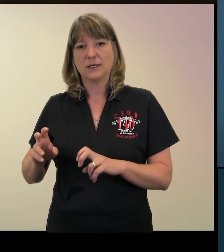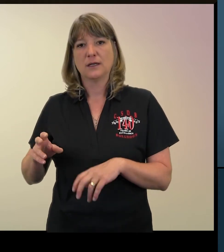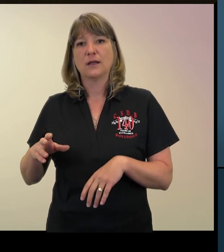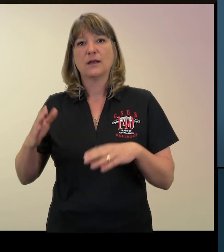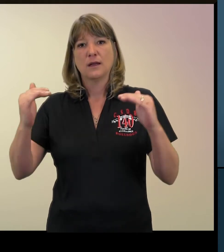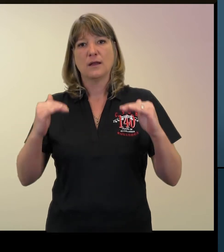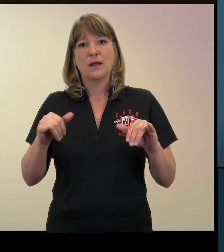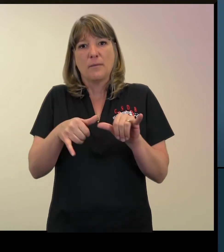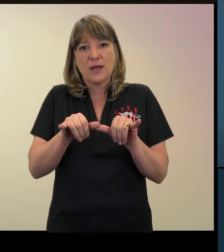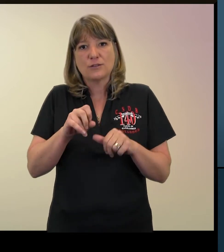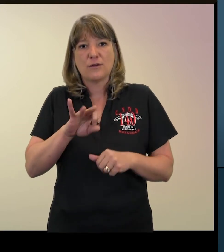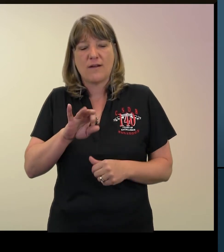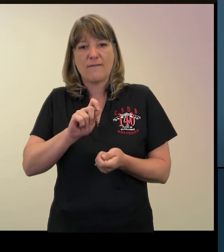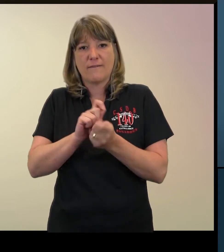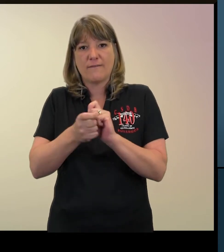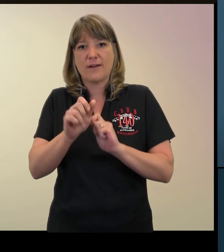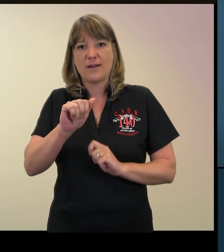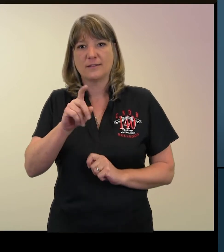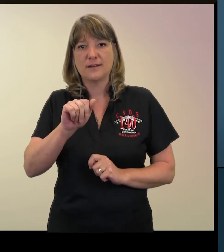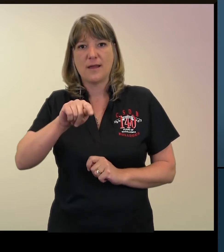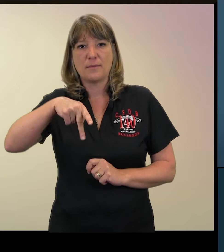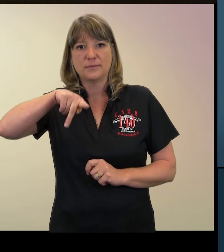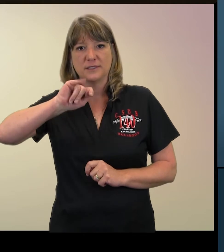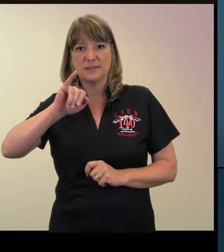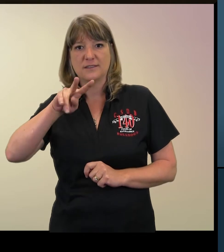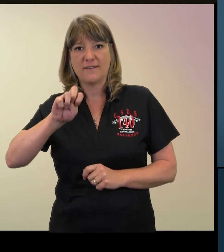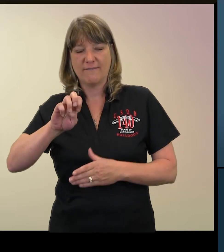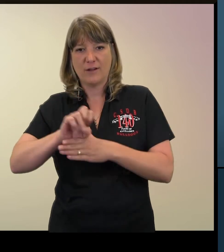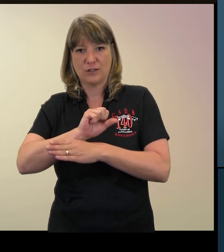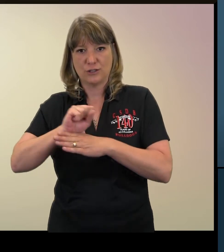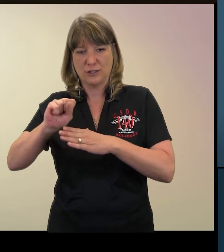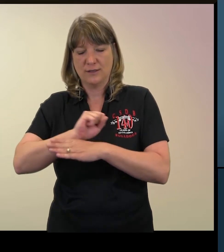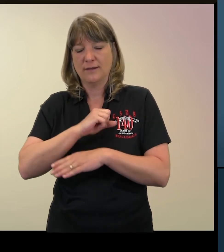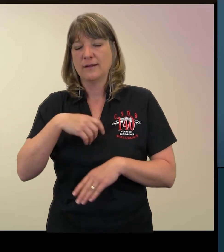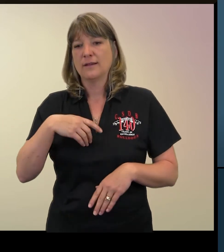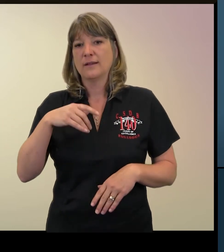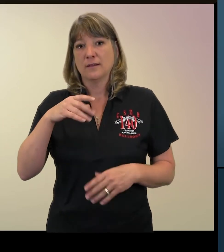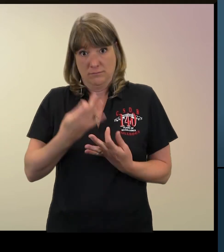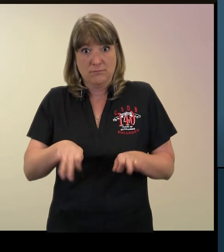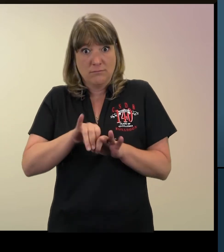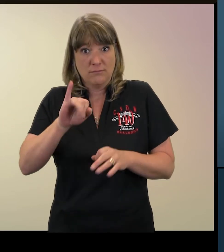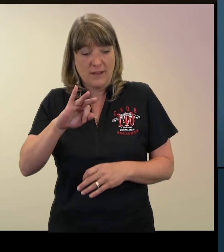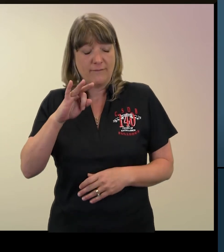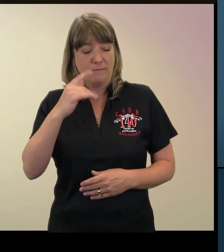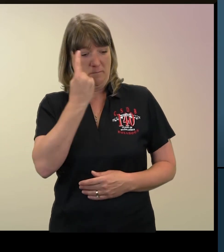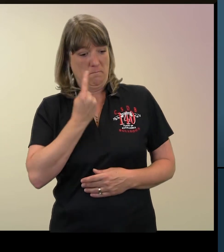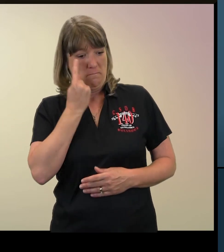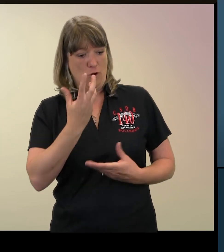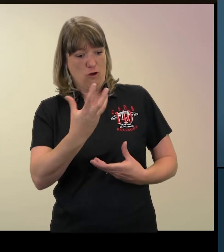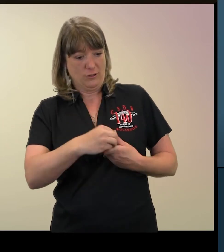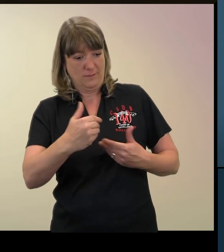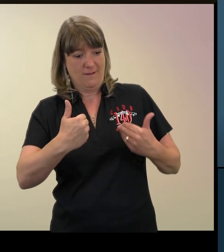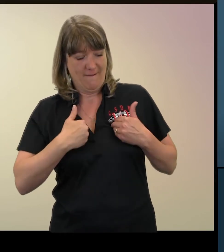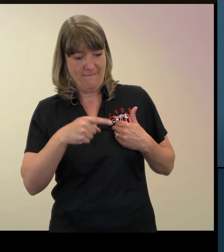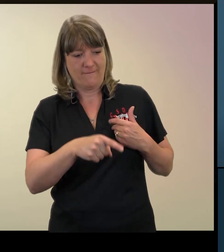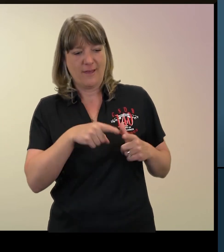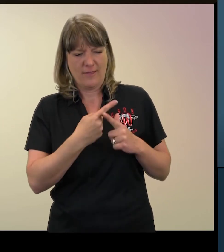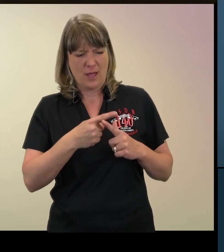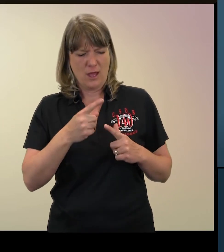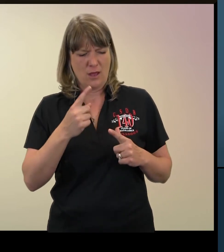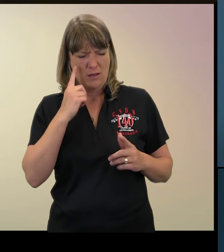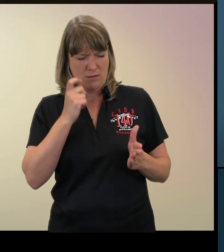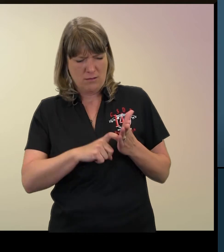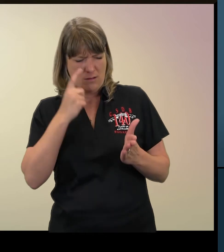assessment and a measure of adaptive functioning because it's important for us when we're considering whether a child has autism, we're